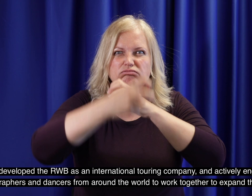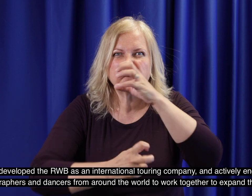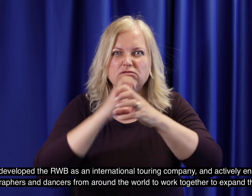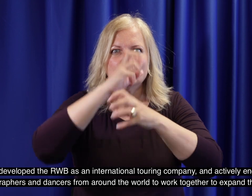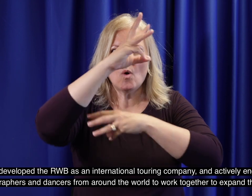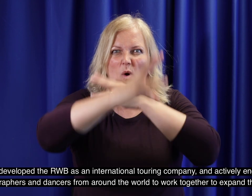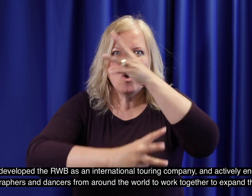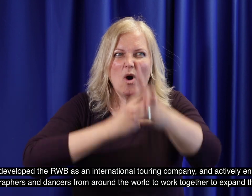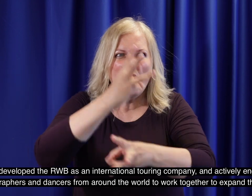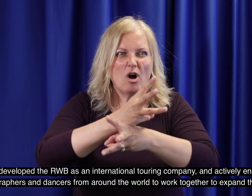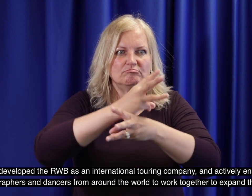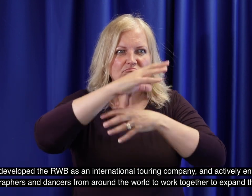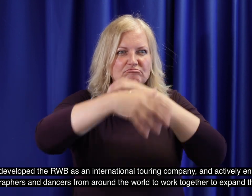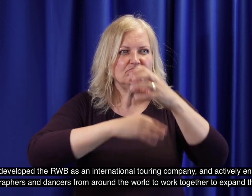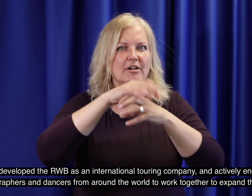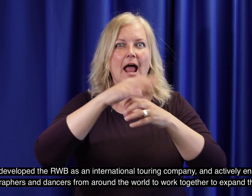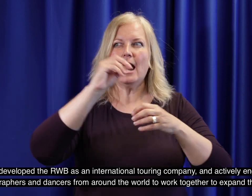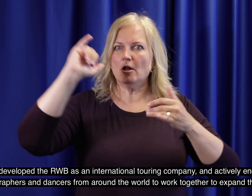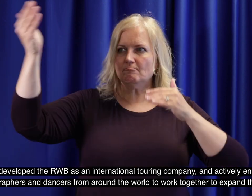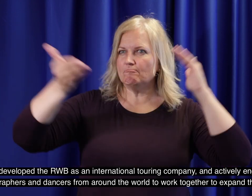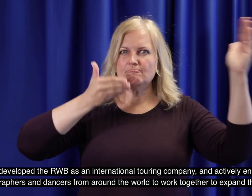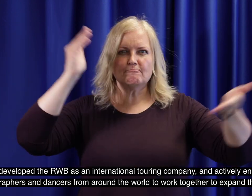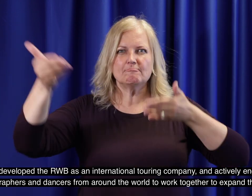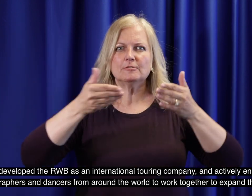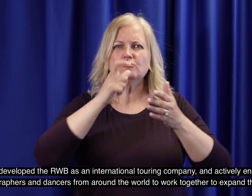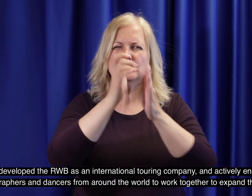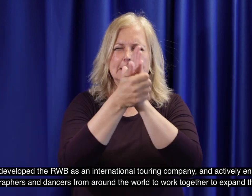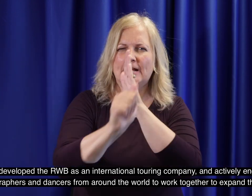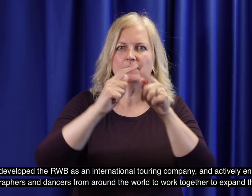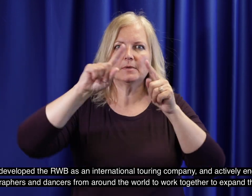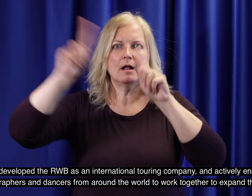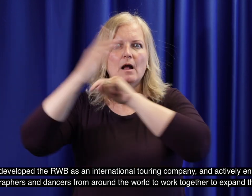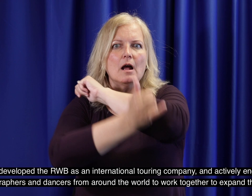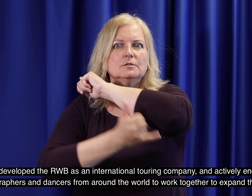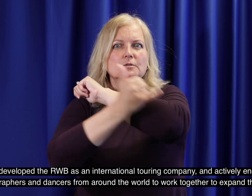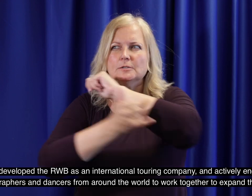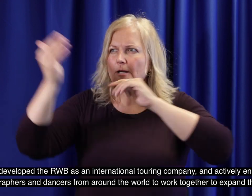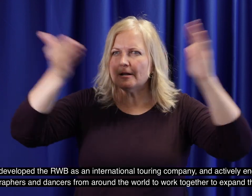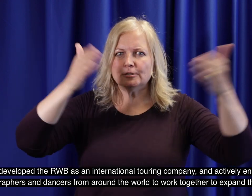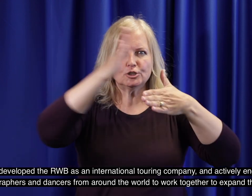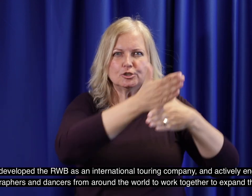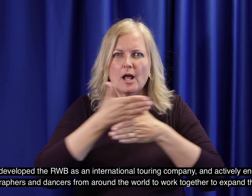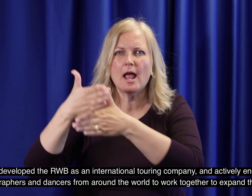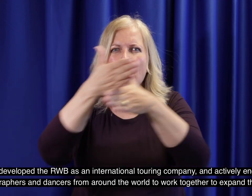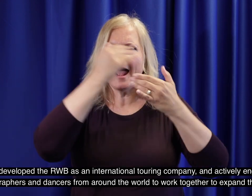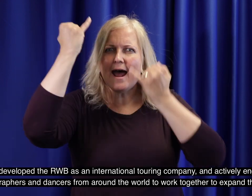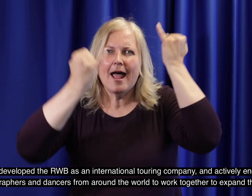They also developed the RWB as an international touring company and actively engaged with choreographers and dancers from